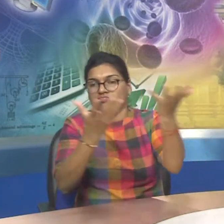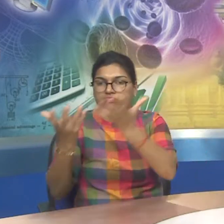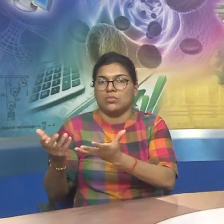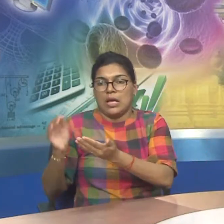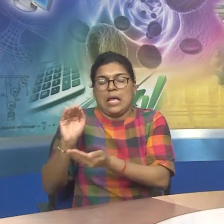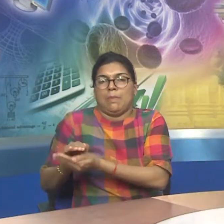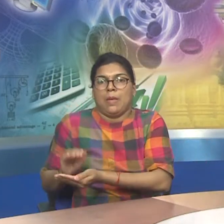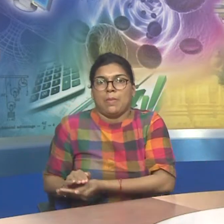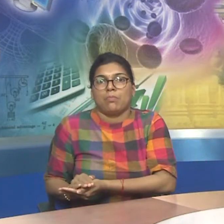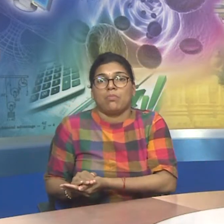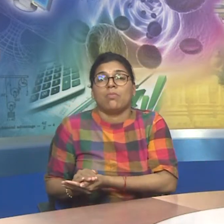us, afraid of us.